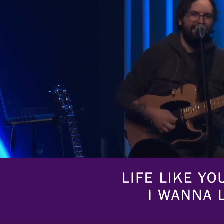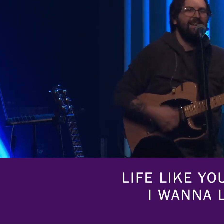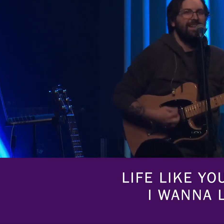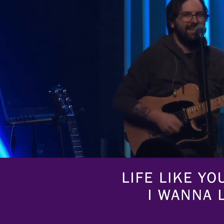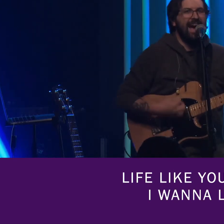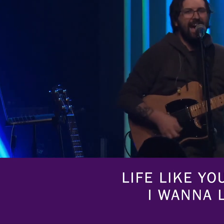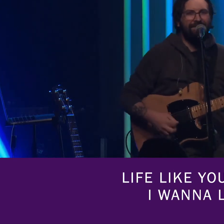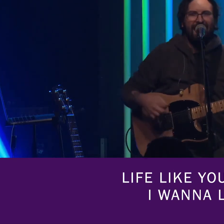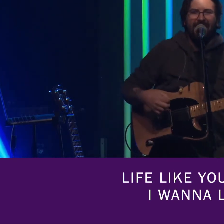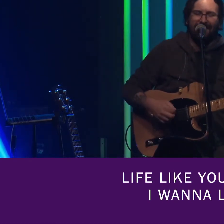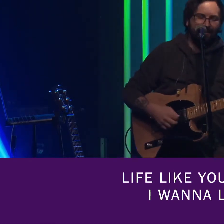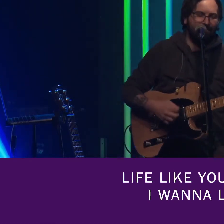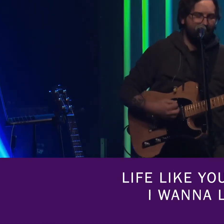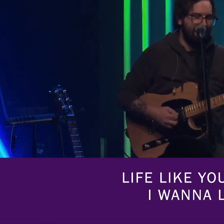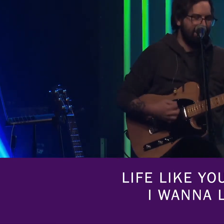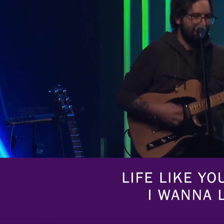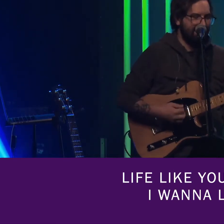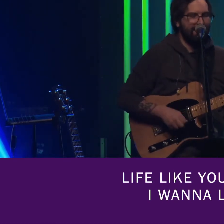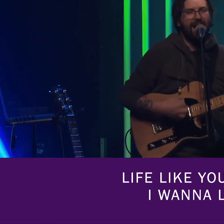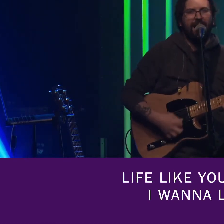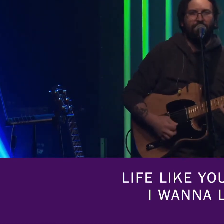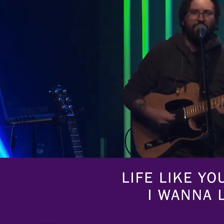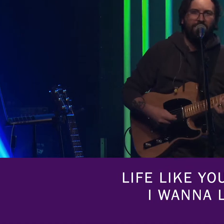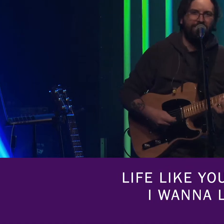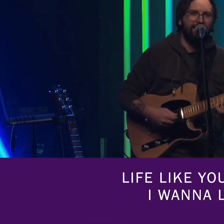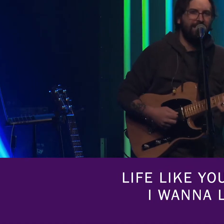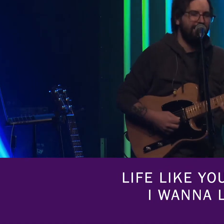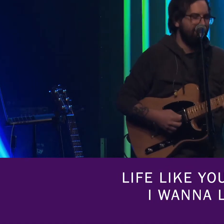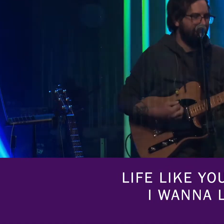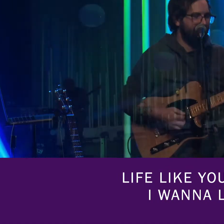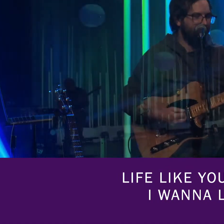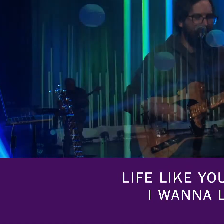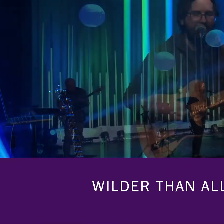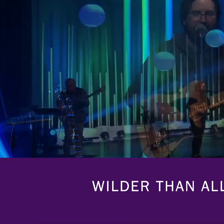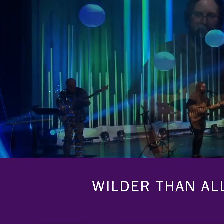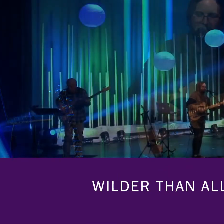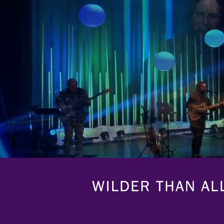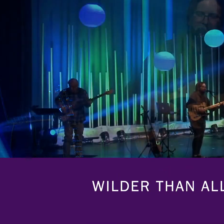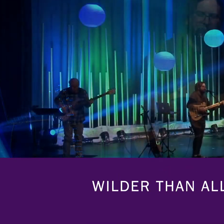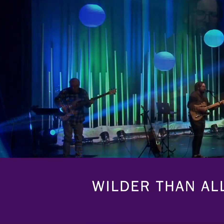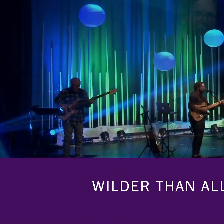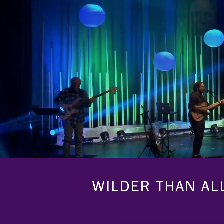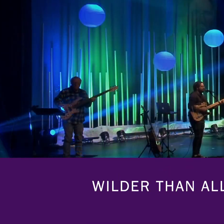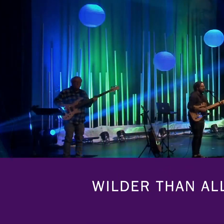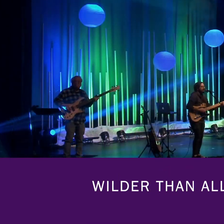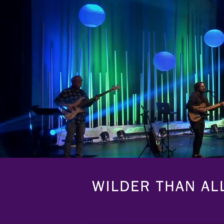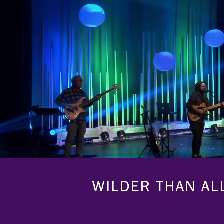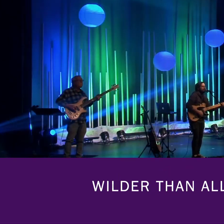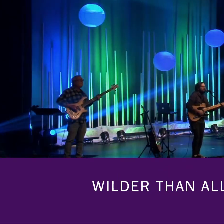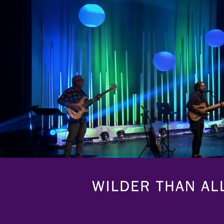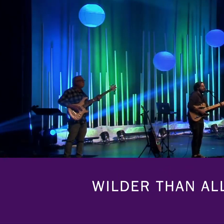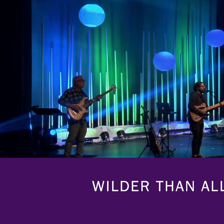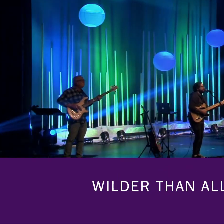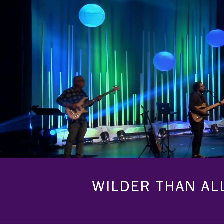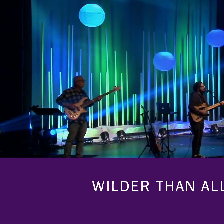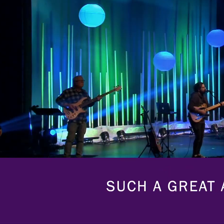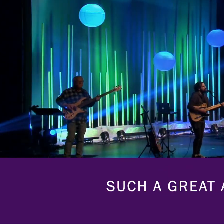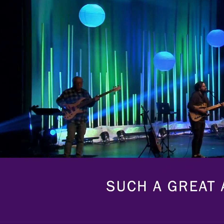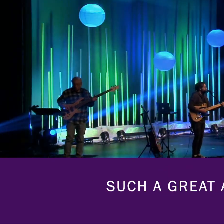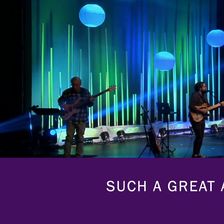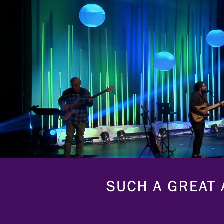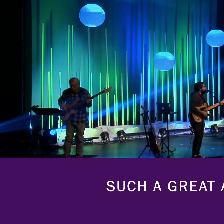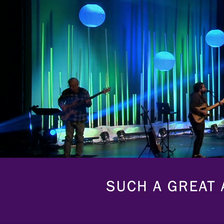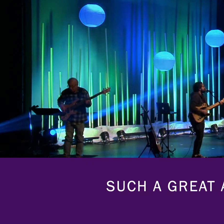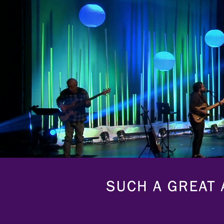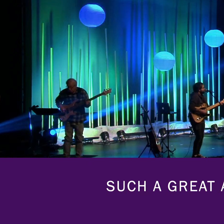heaven. Life like you made it. I wanna live it wilder than all my dreams. Such